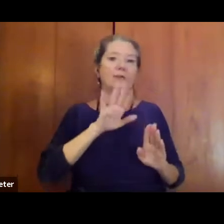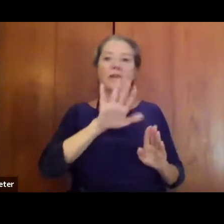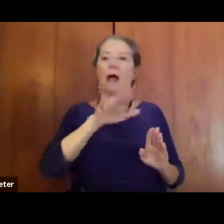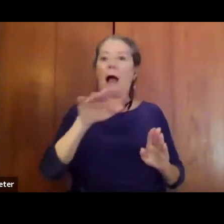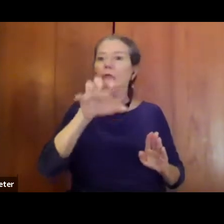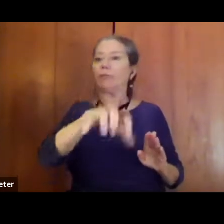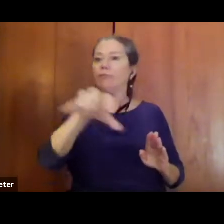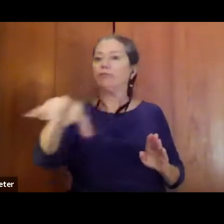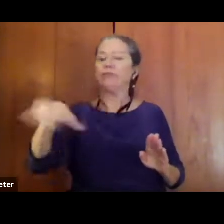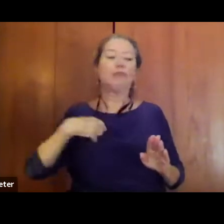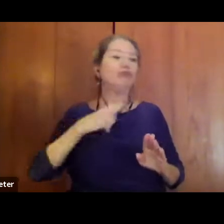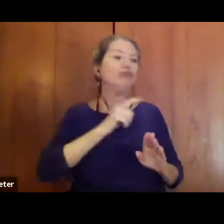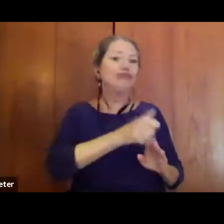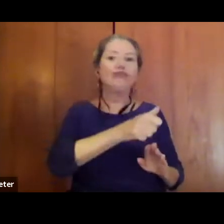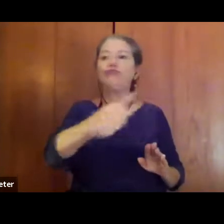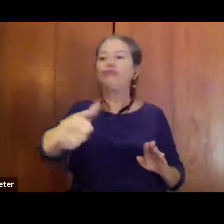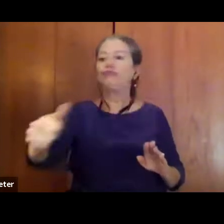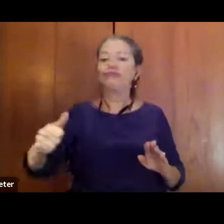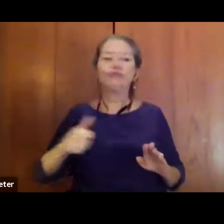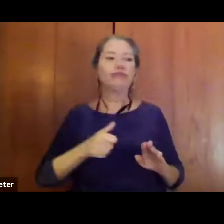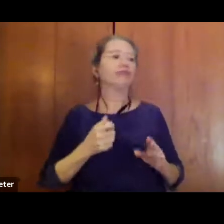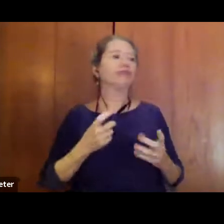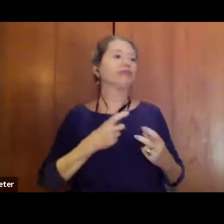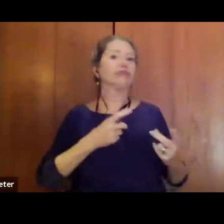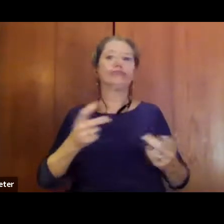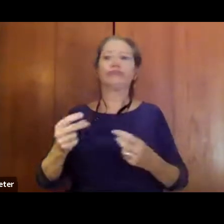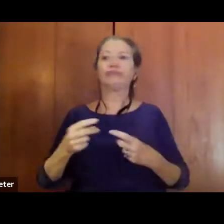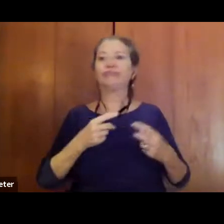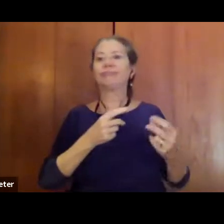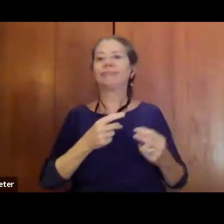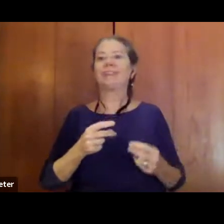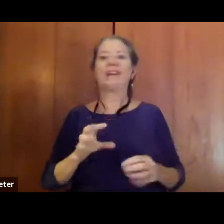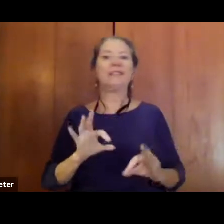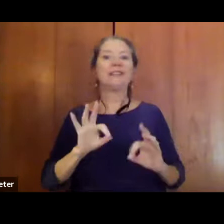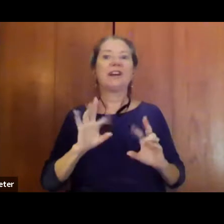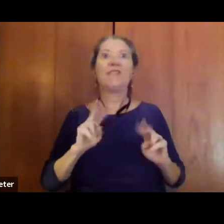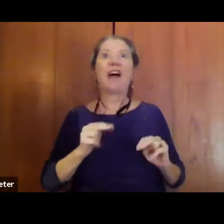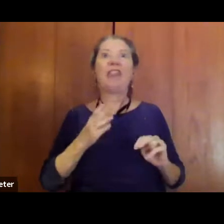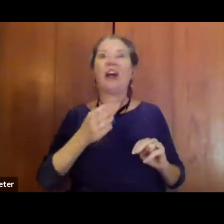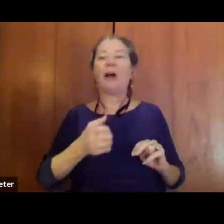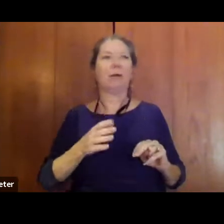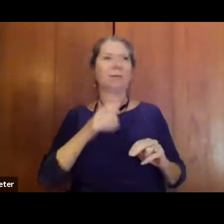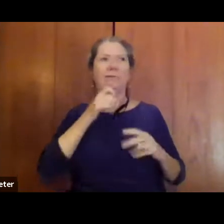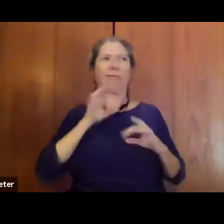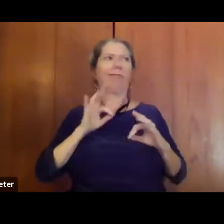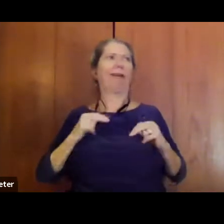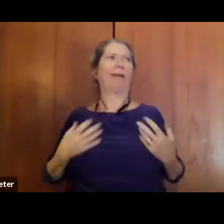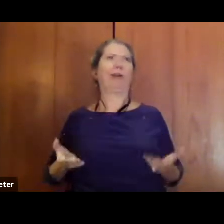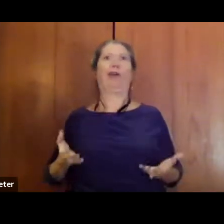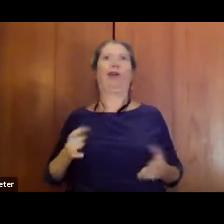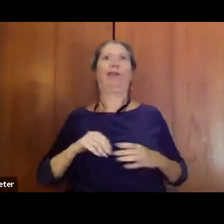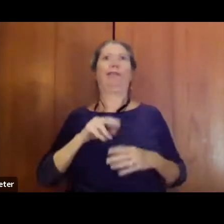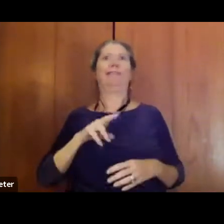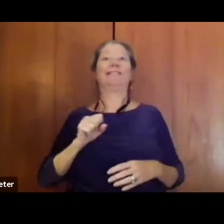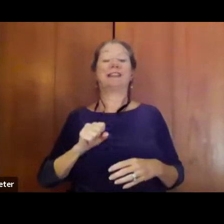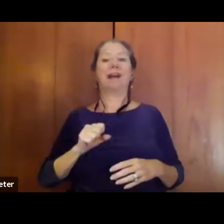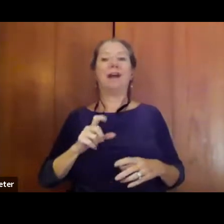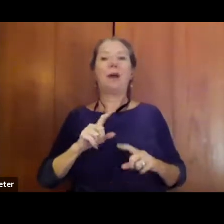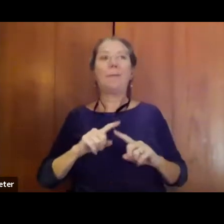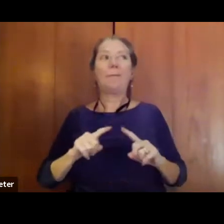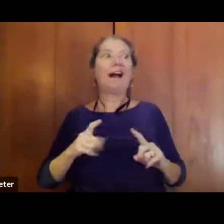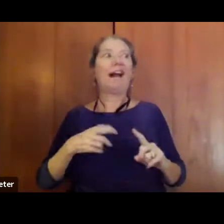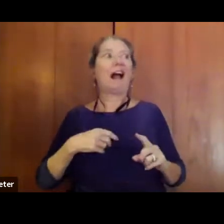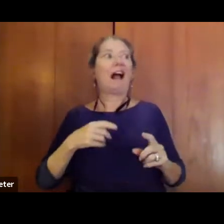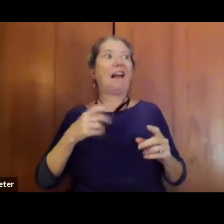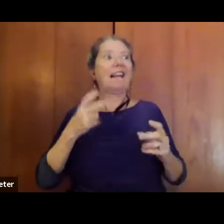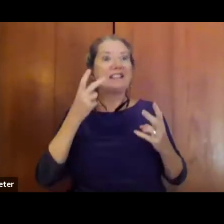running basic errands, and all of it seemed way more fun than it did here in the States. Seeing Colombia through my family's eyes made me truly